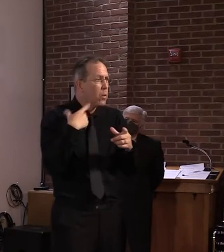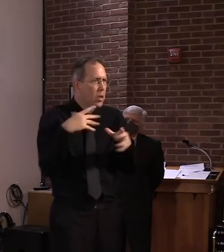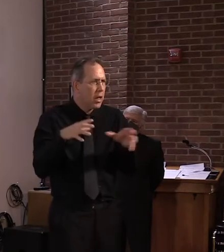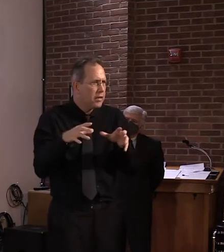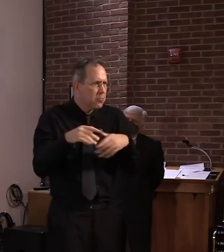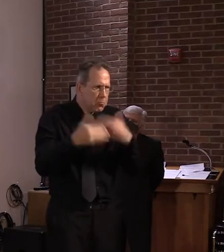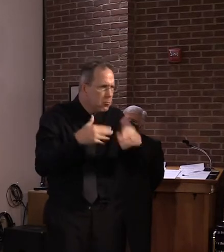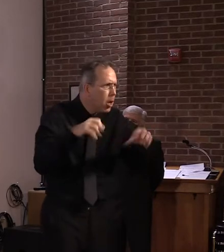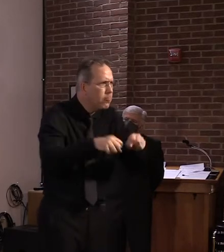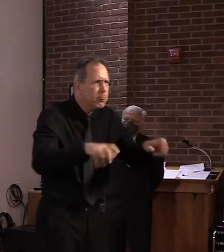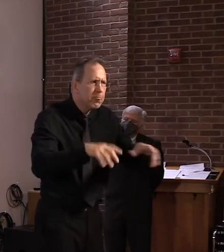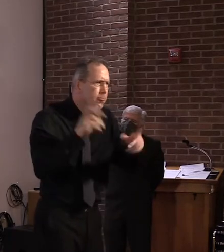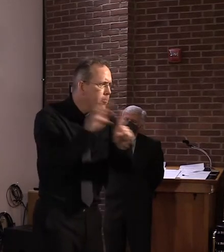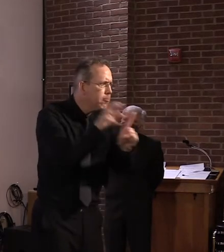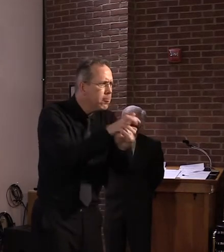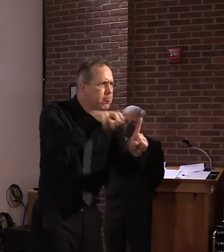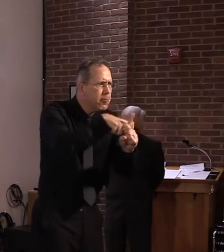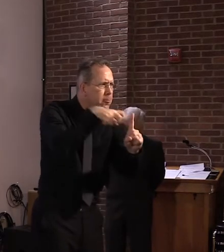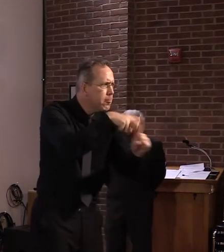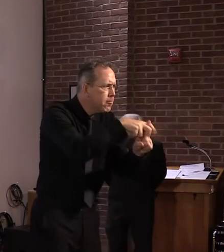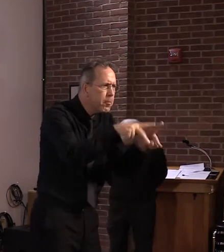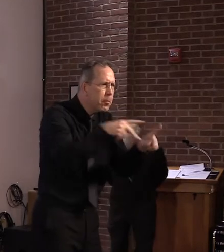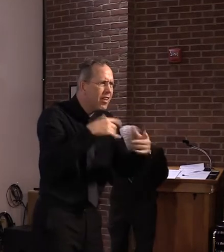virus are successful.